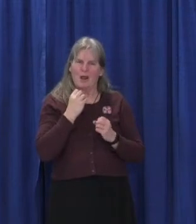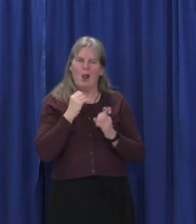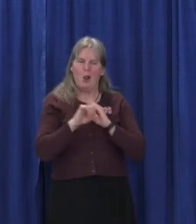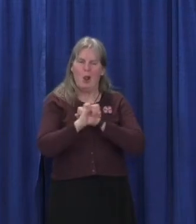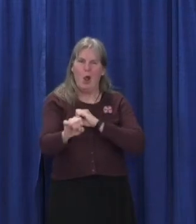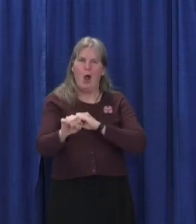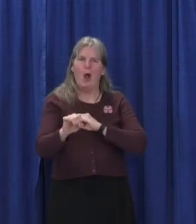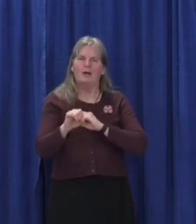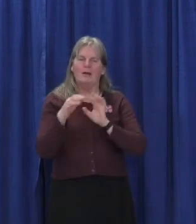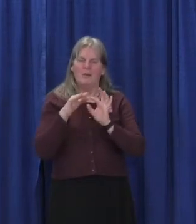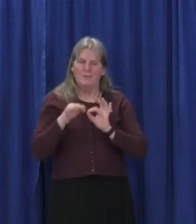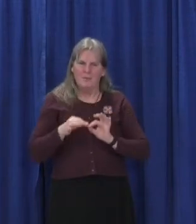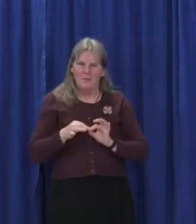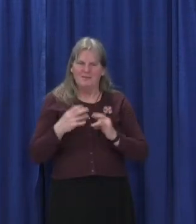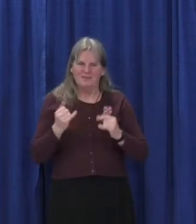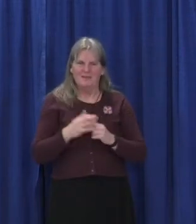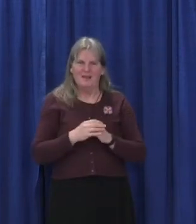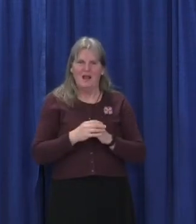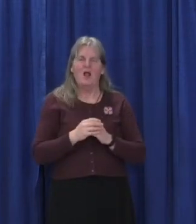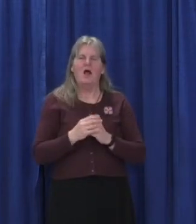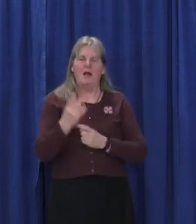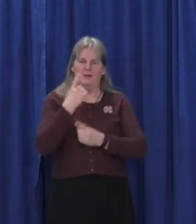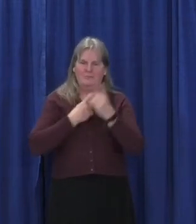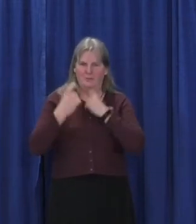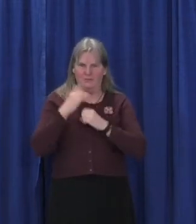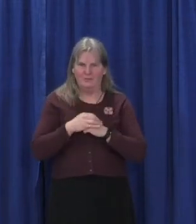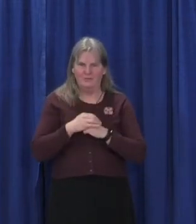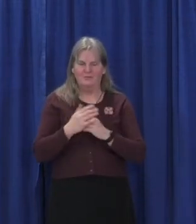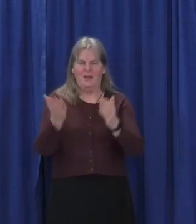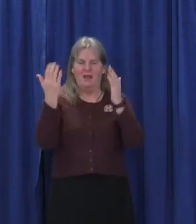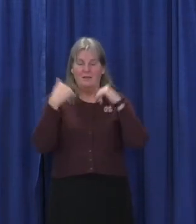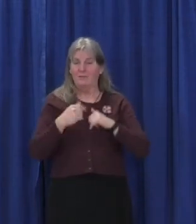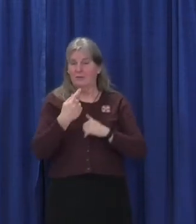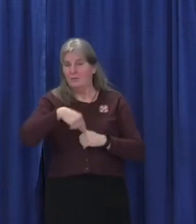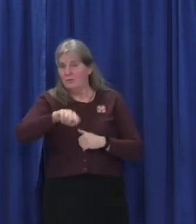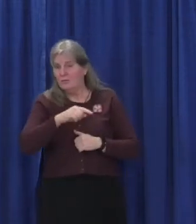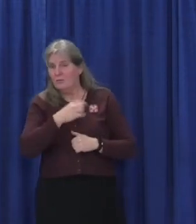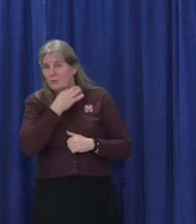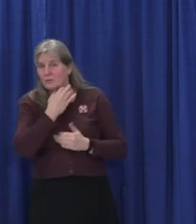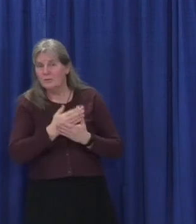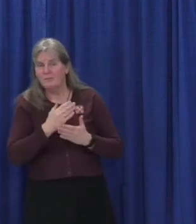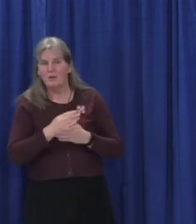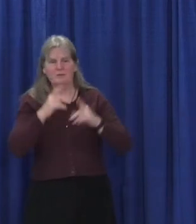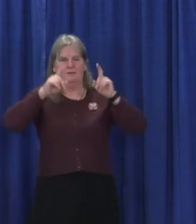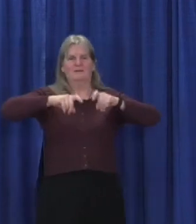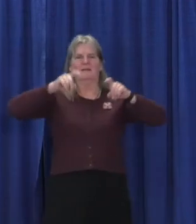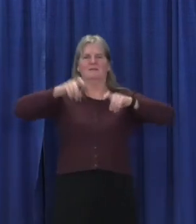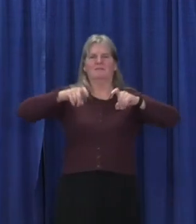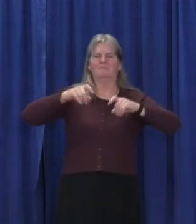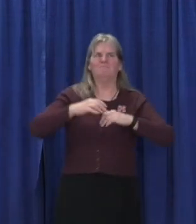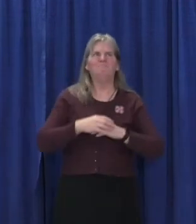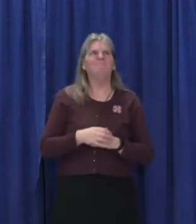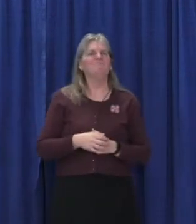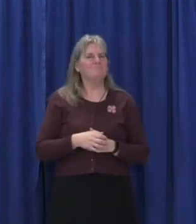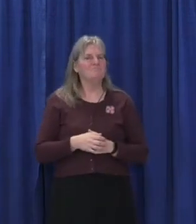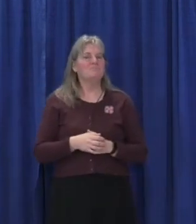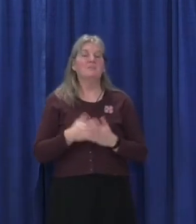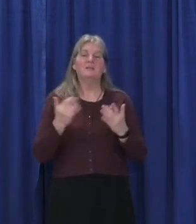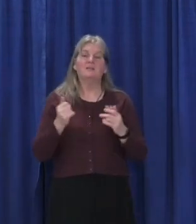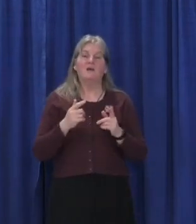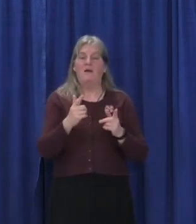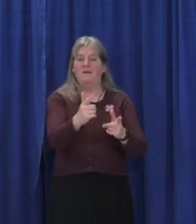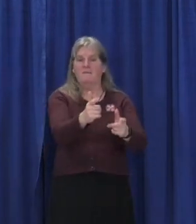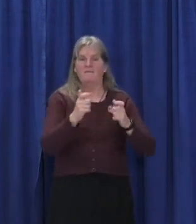lot of questions and a lot of interest. And here's the next one that people are really interested in, testing. So rapid